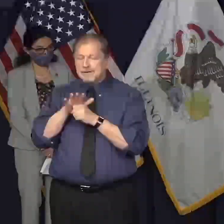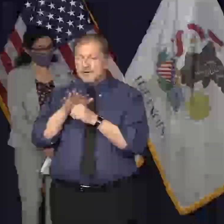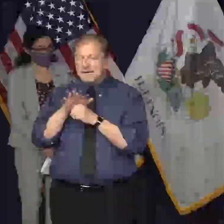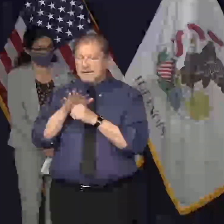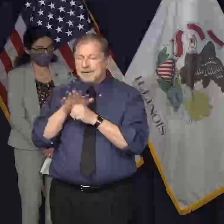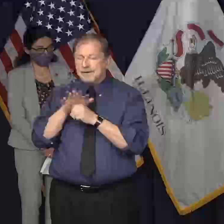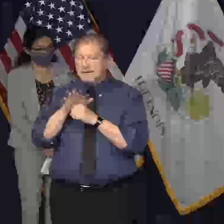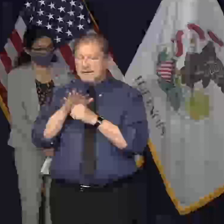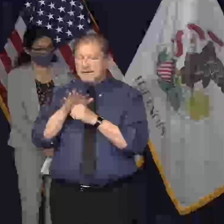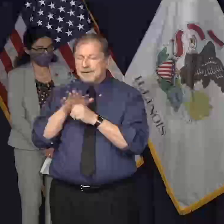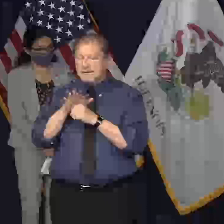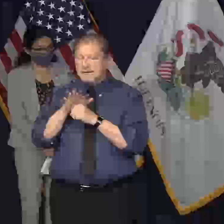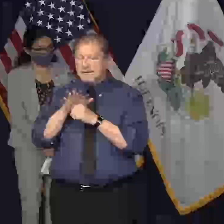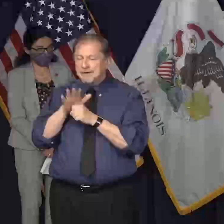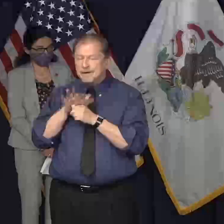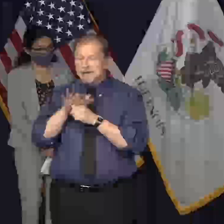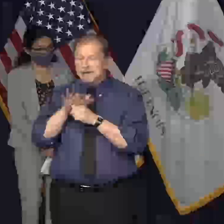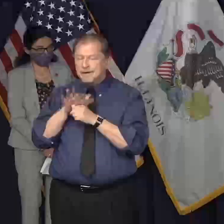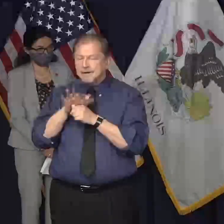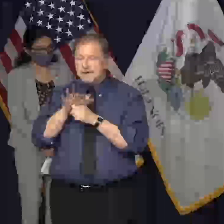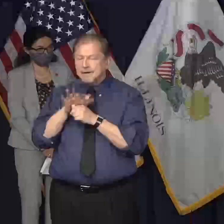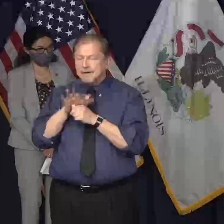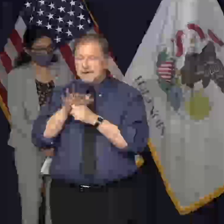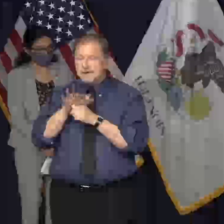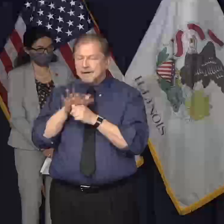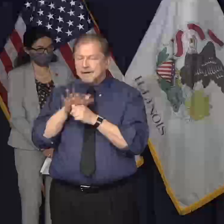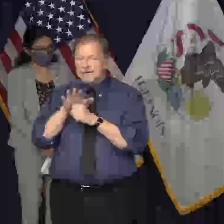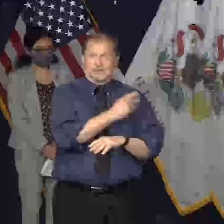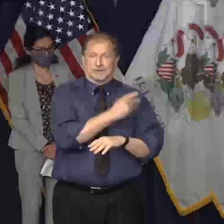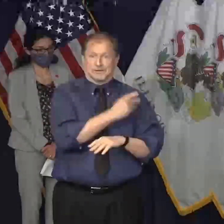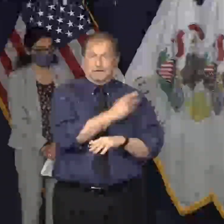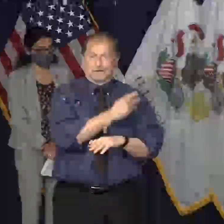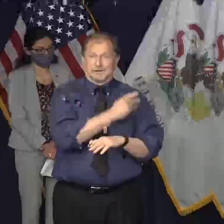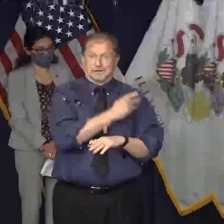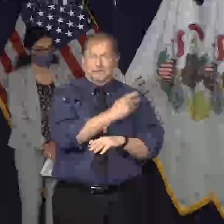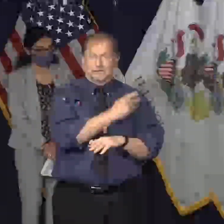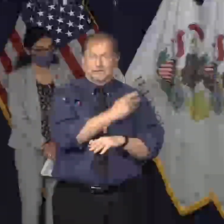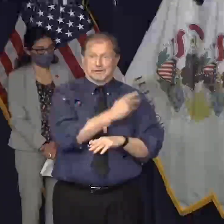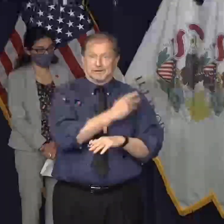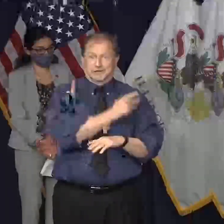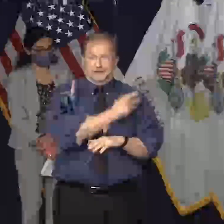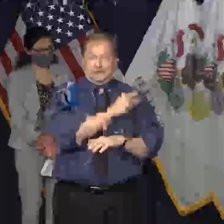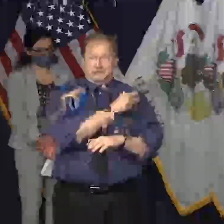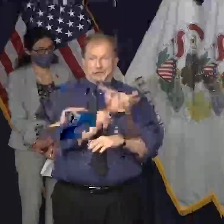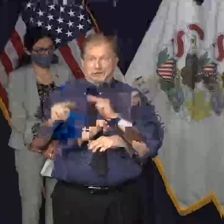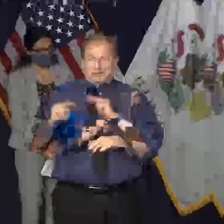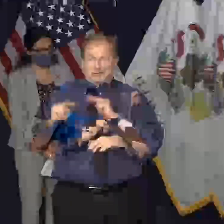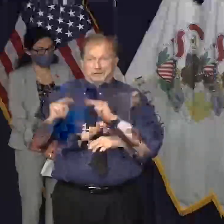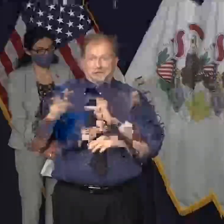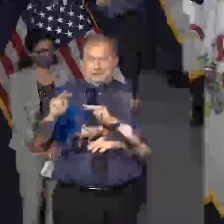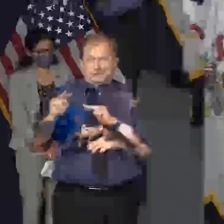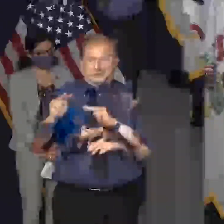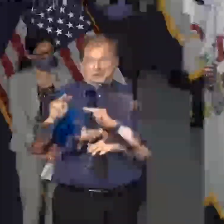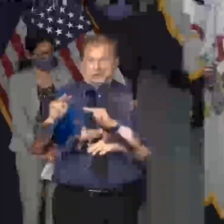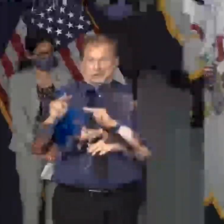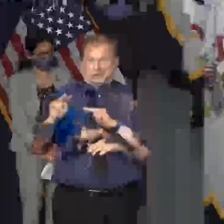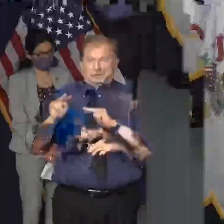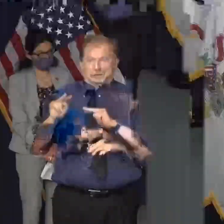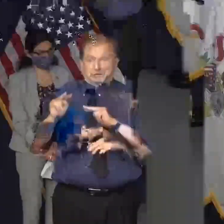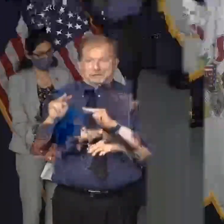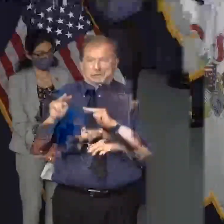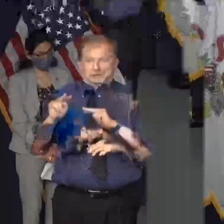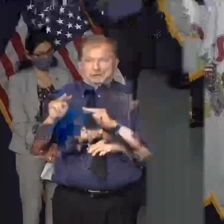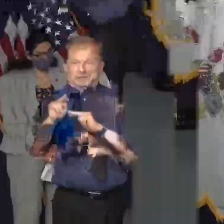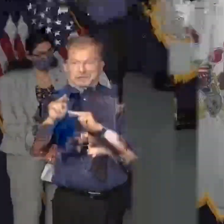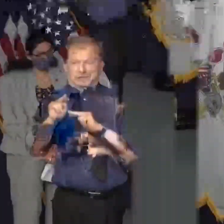the numbers are higher. IDPH has created a data work group that is working on ways to improve the data collection for different